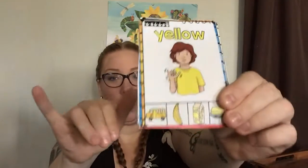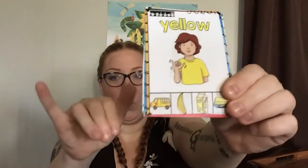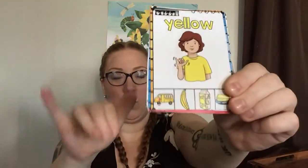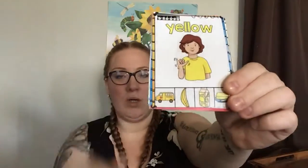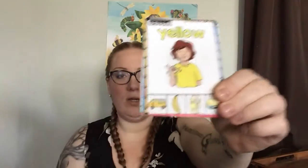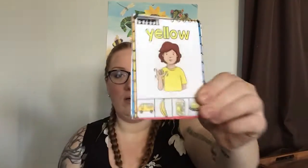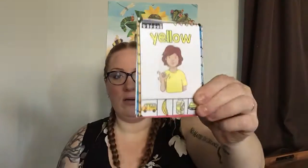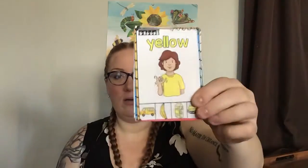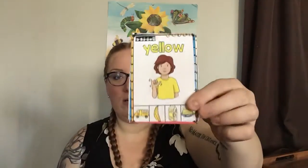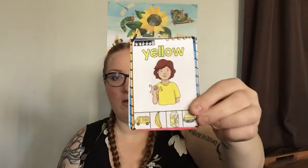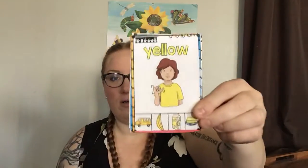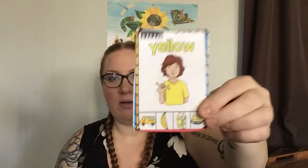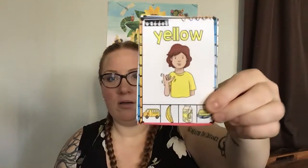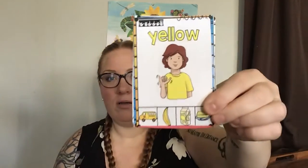Yellow.